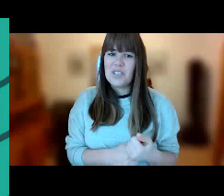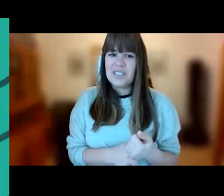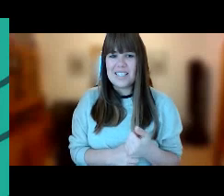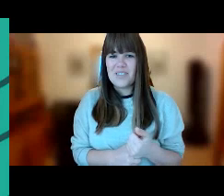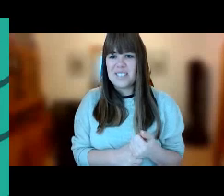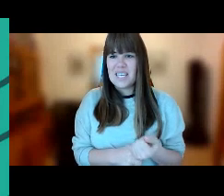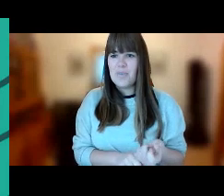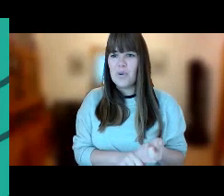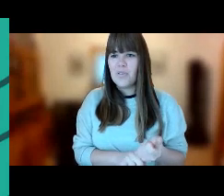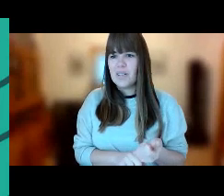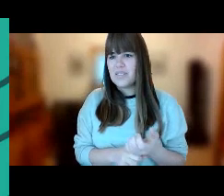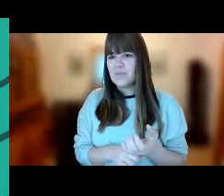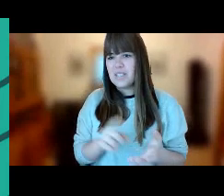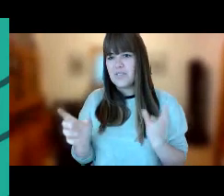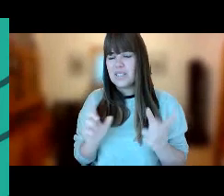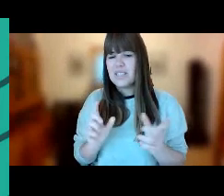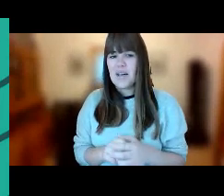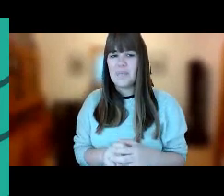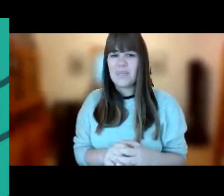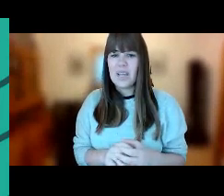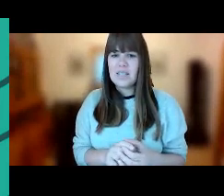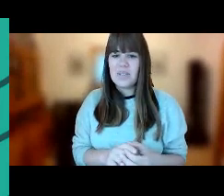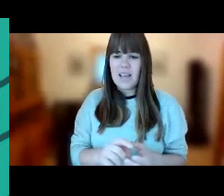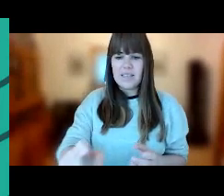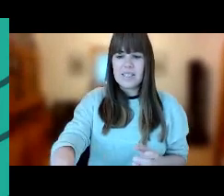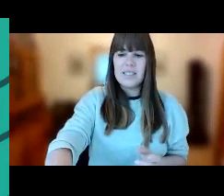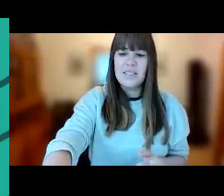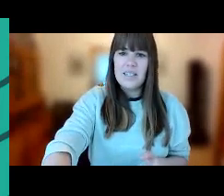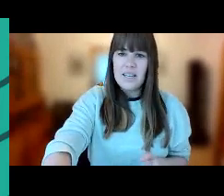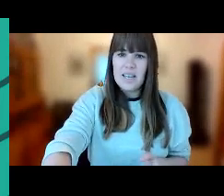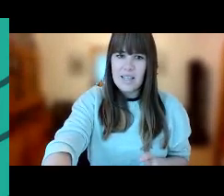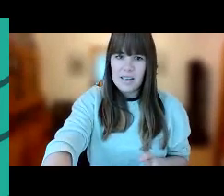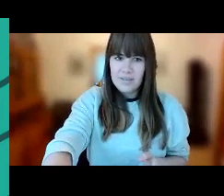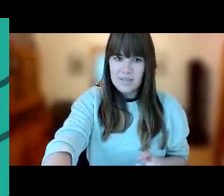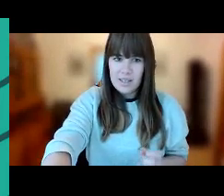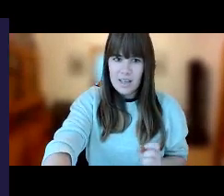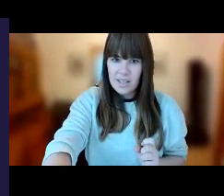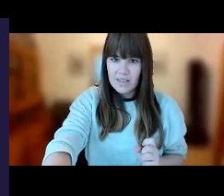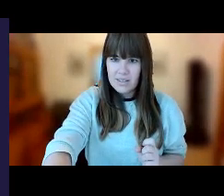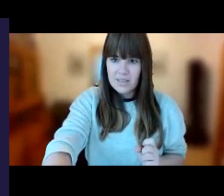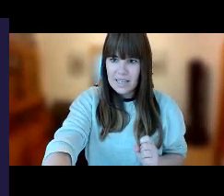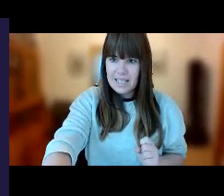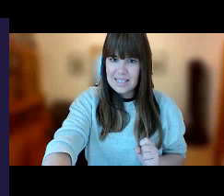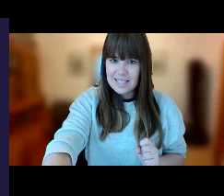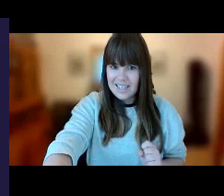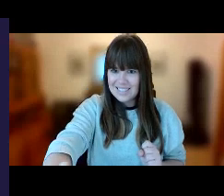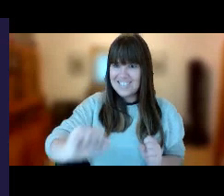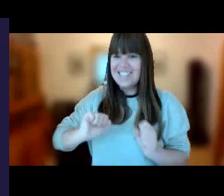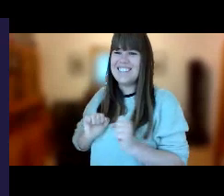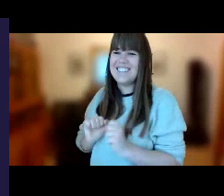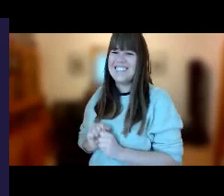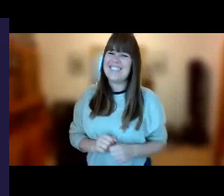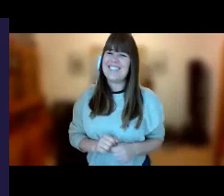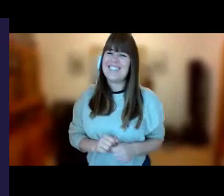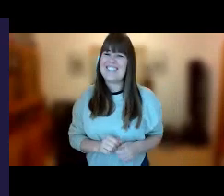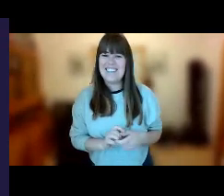be opportunities for you to hear more from us from the different areas. And then I think Lee's slide.